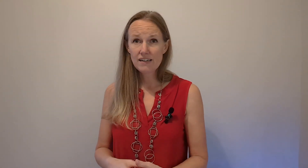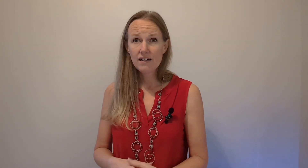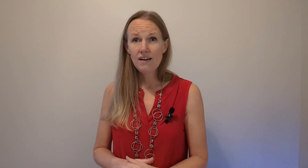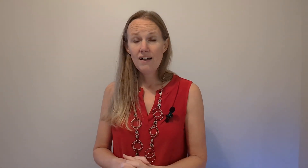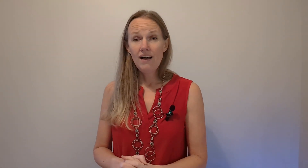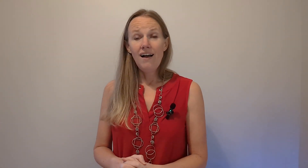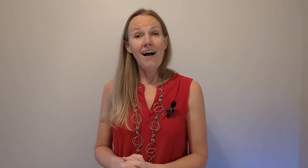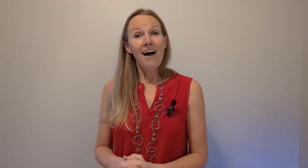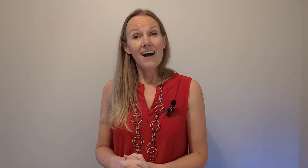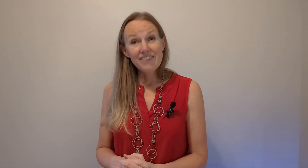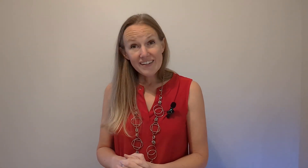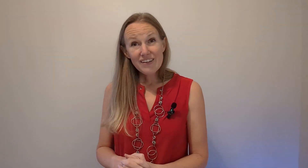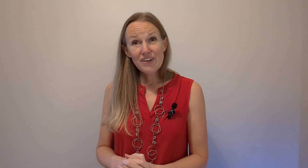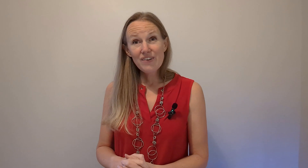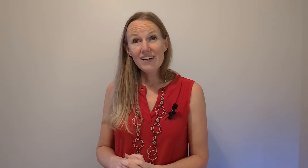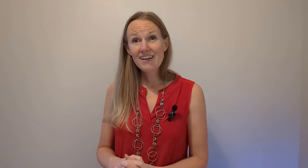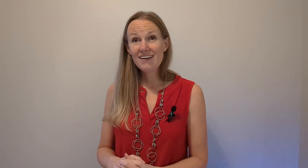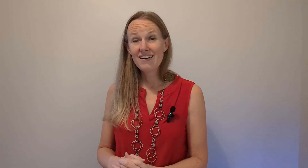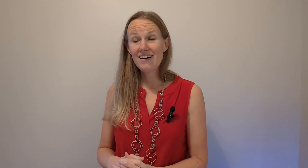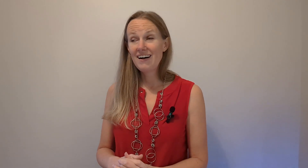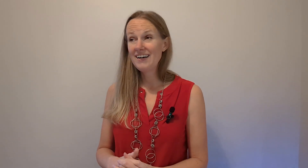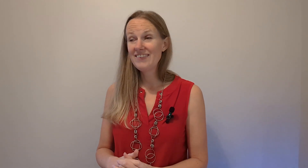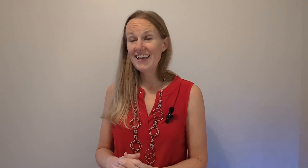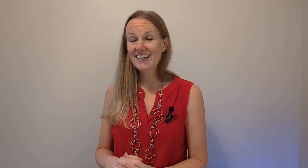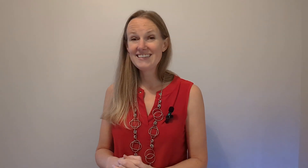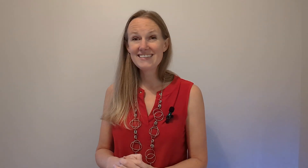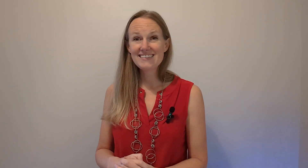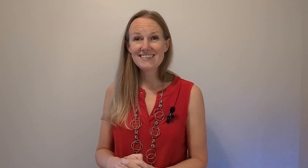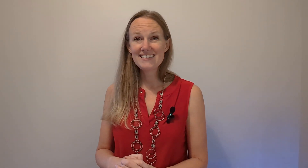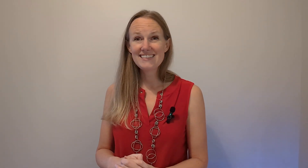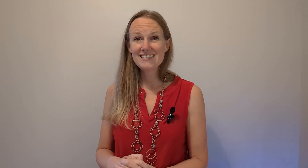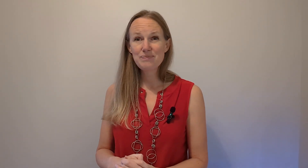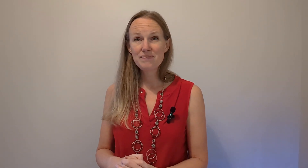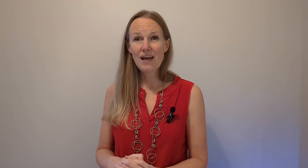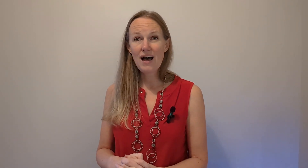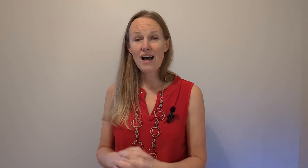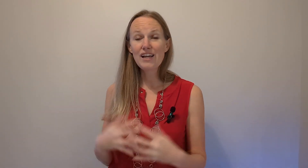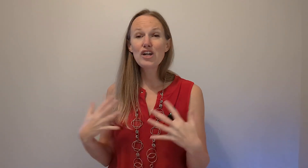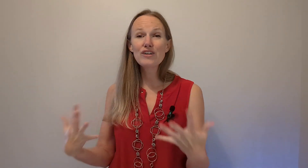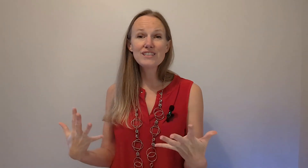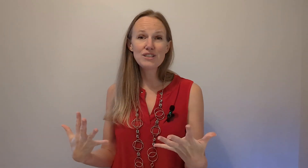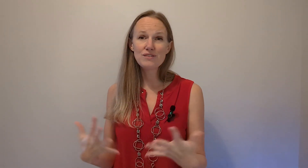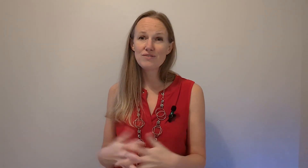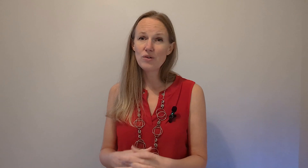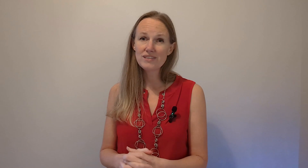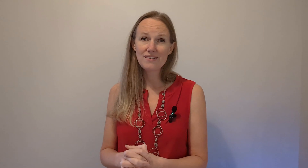year. I feel you, and just I encourage you to focus on